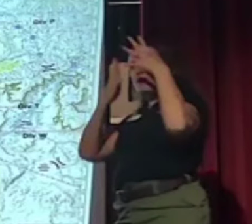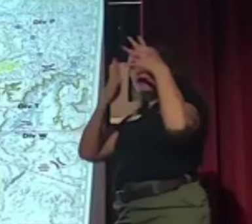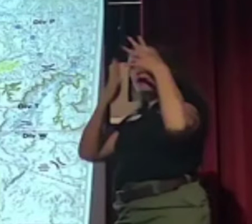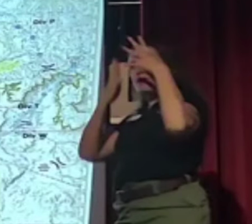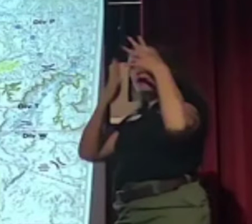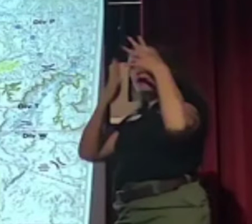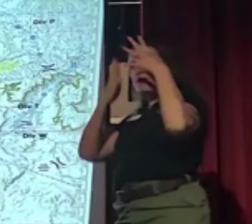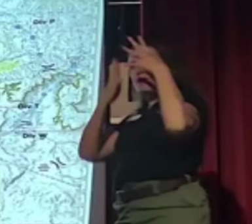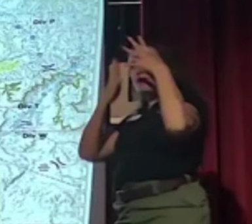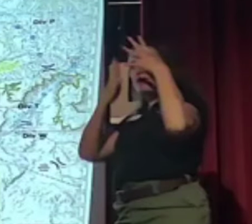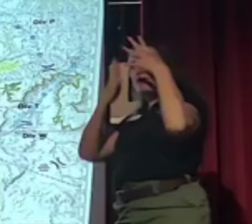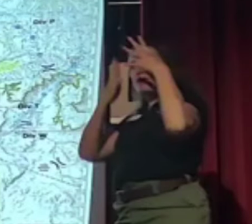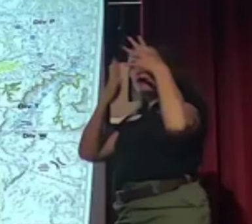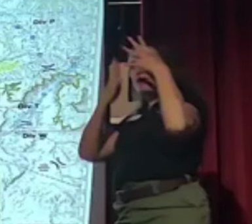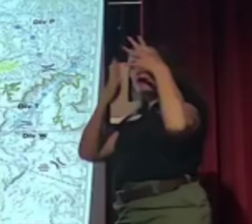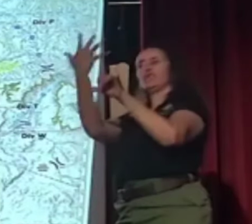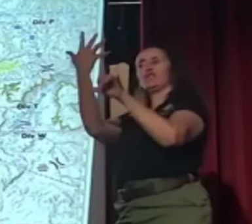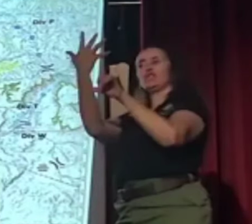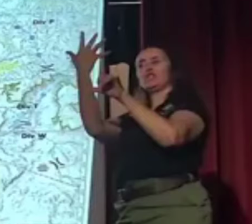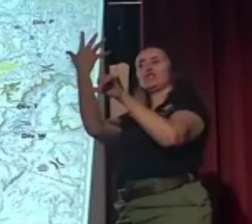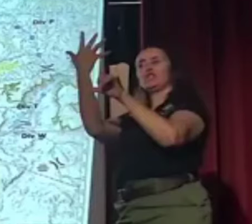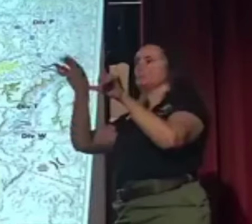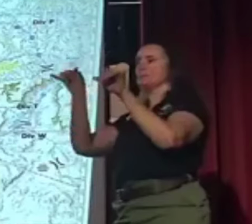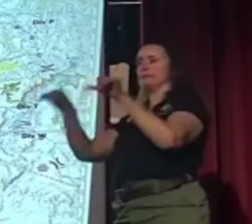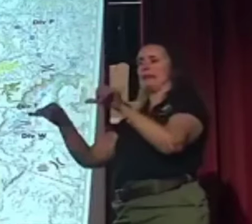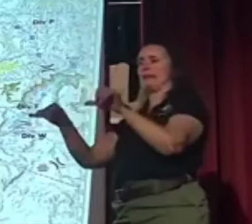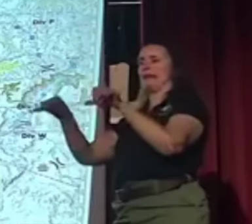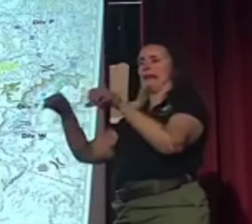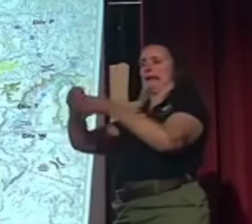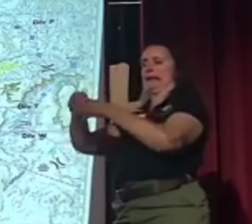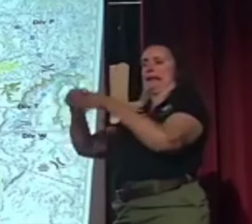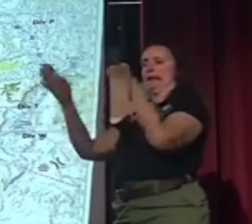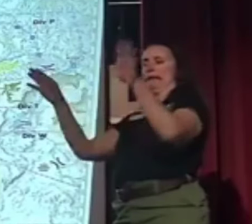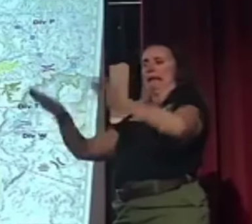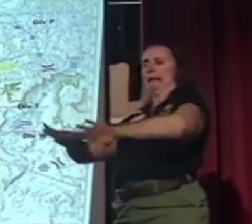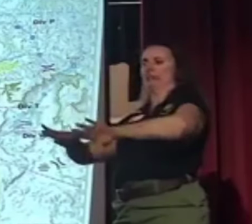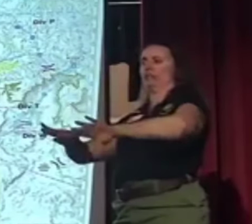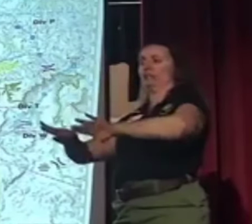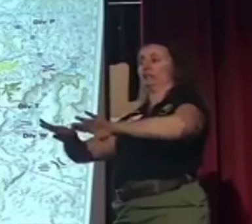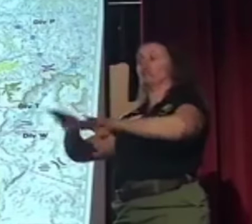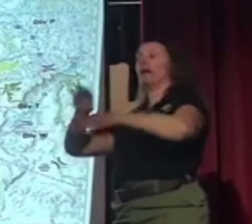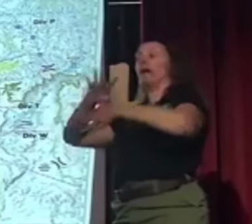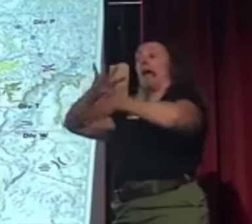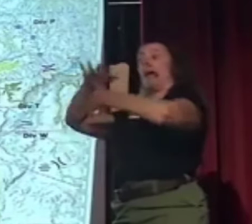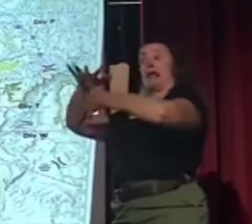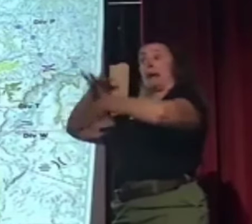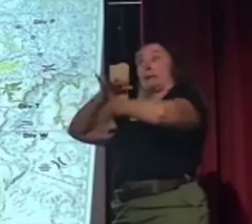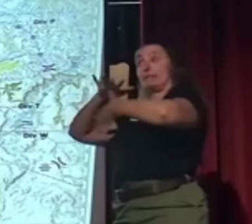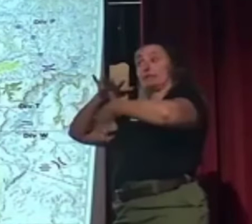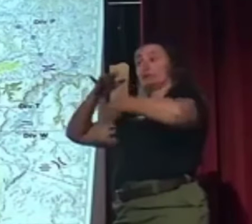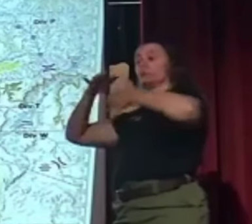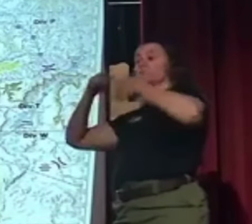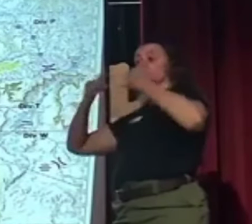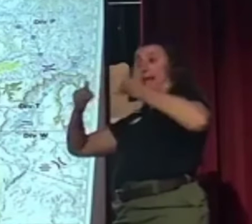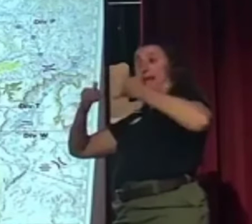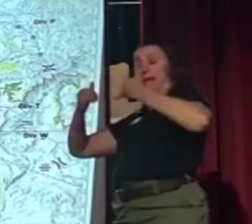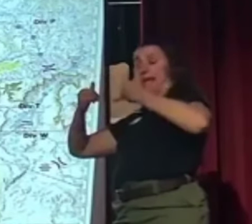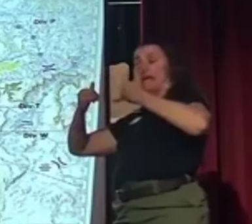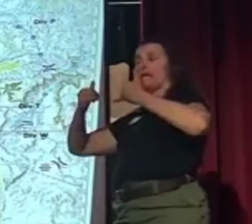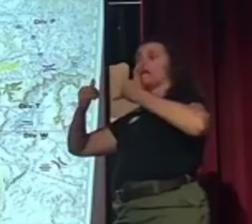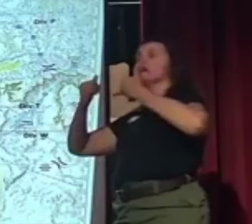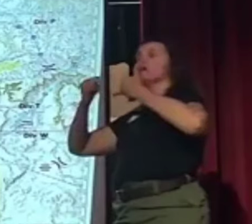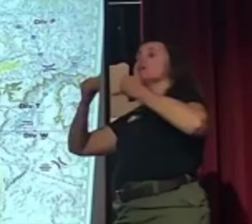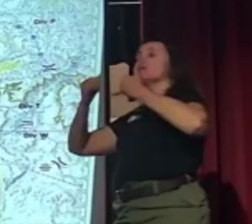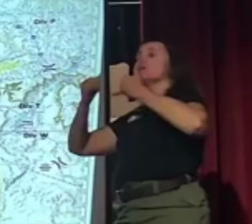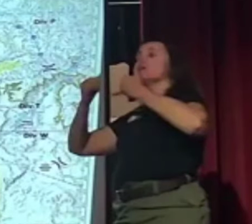that canyon. And what aircraft was able to do this morning with helicopters is get in there and lay some water down, pull that edge off, and